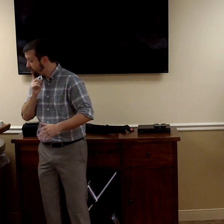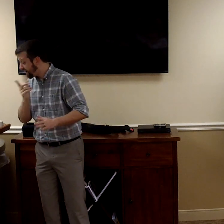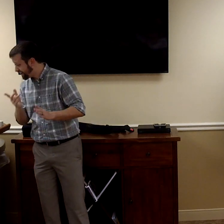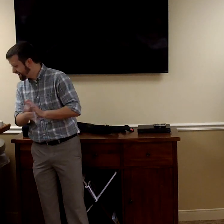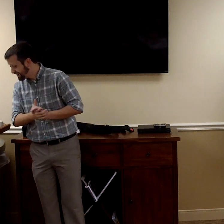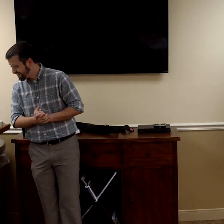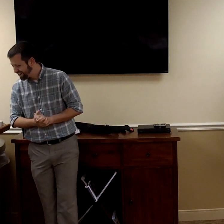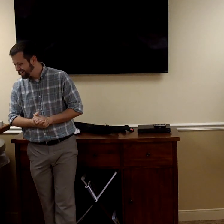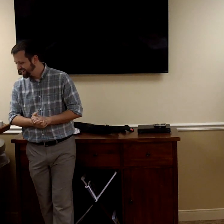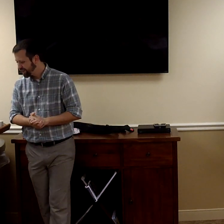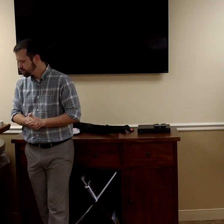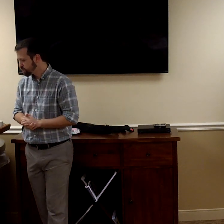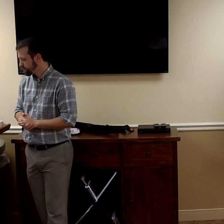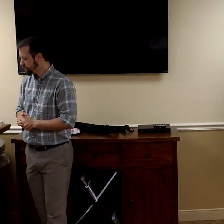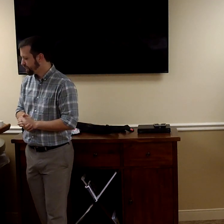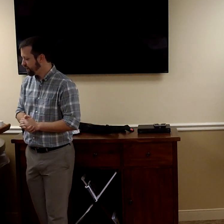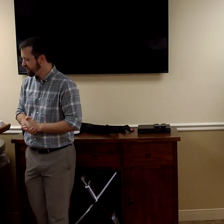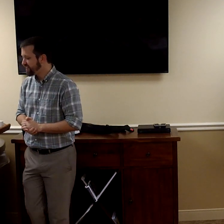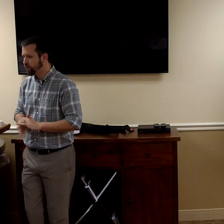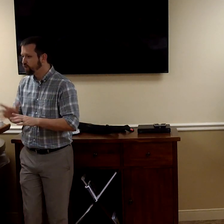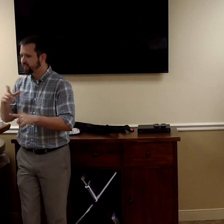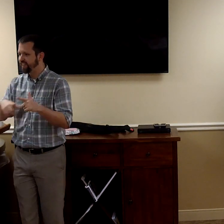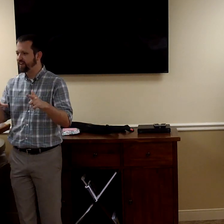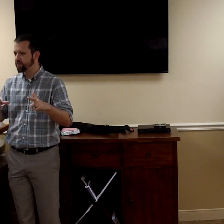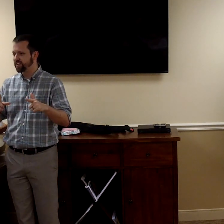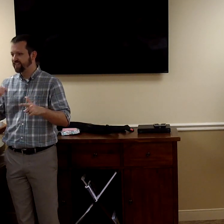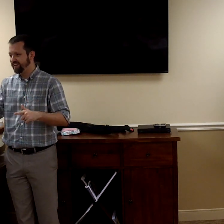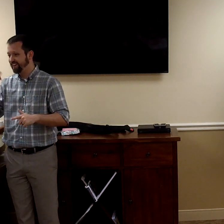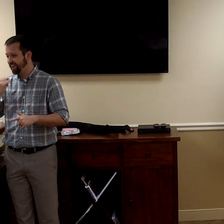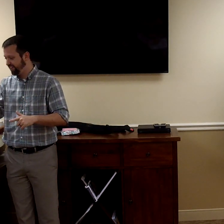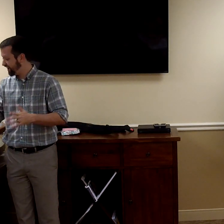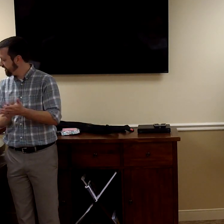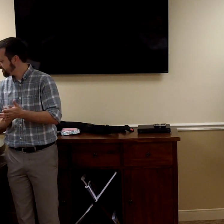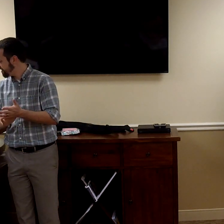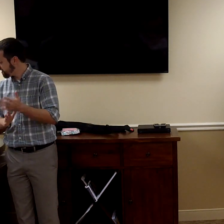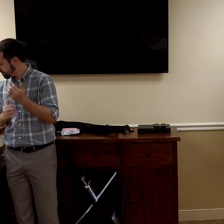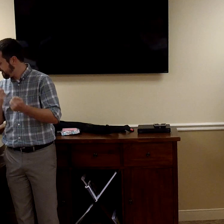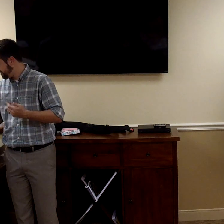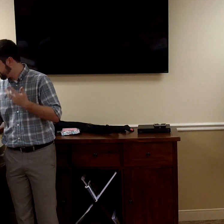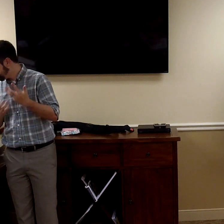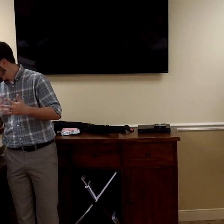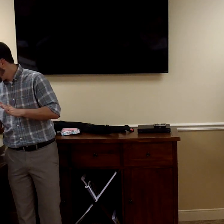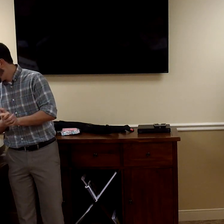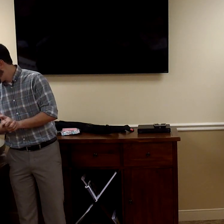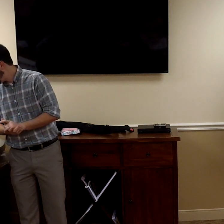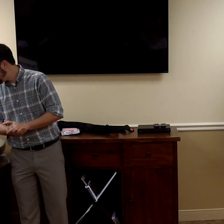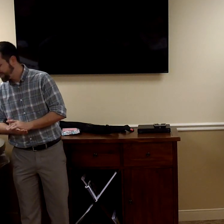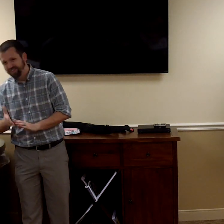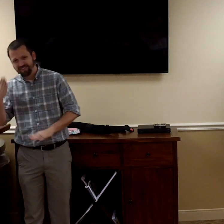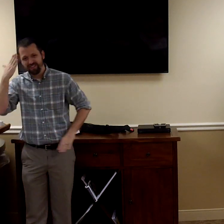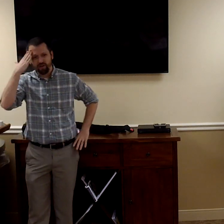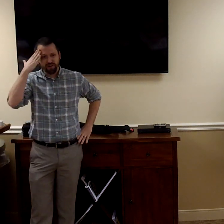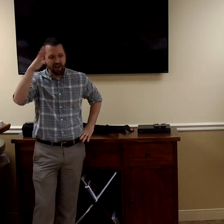sure. No, they got their own sign language in Italy. It's pretty expressive. Don't